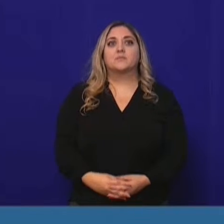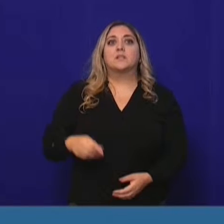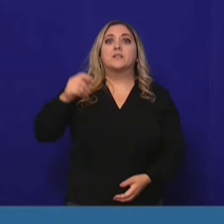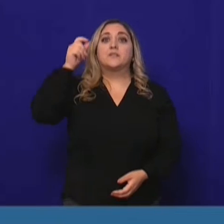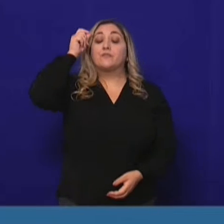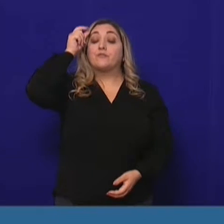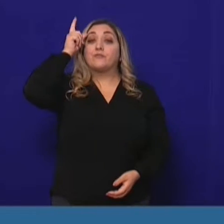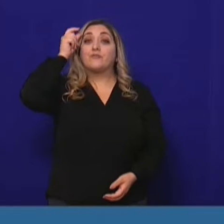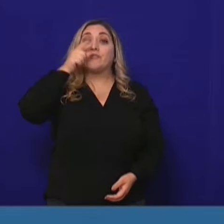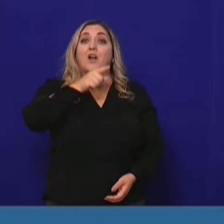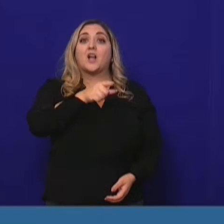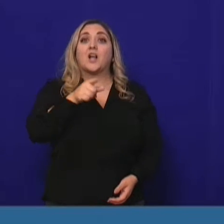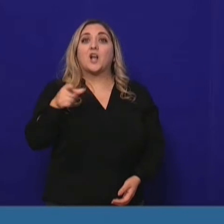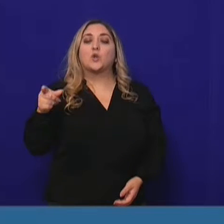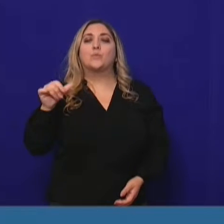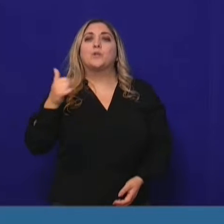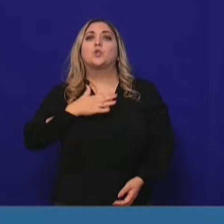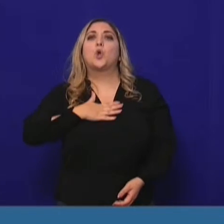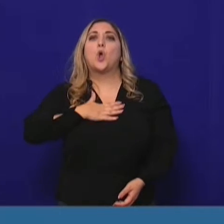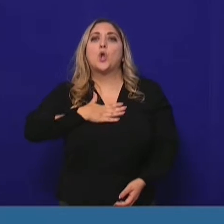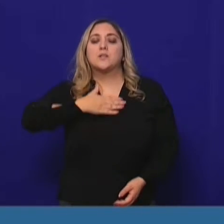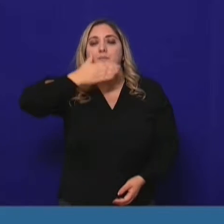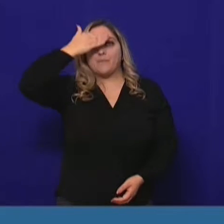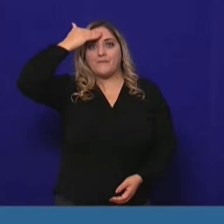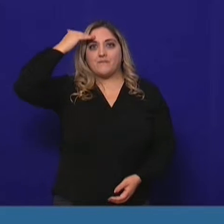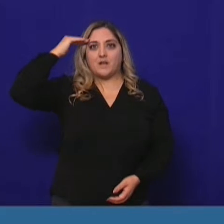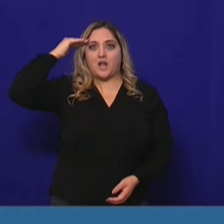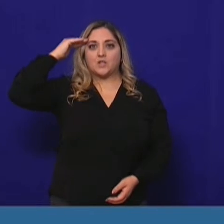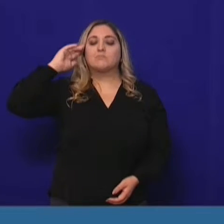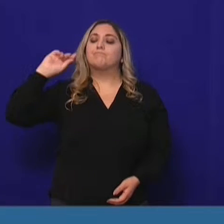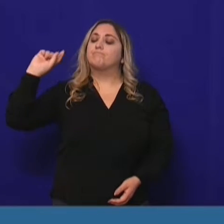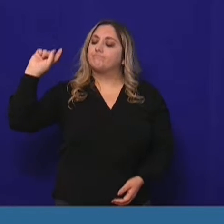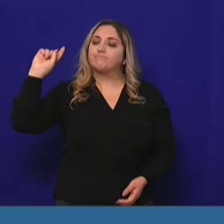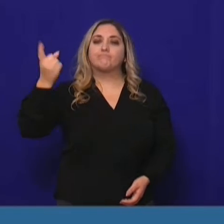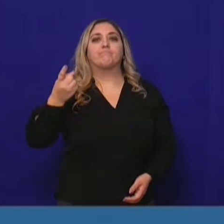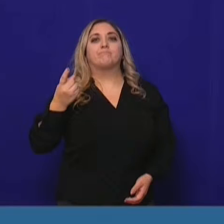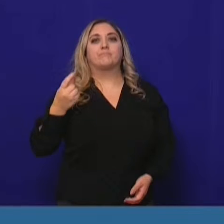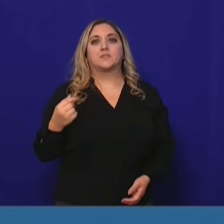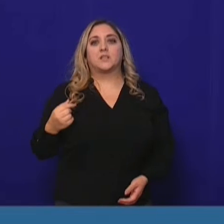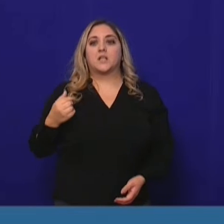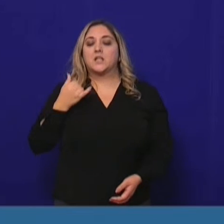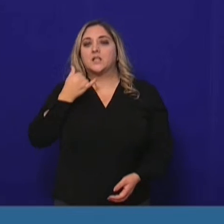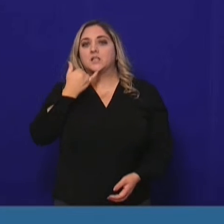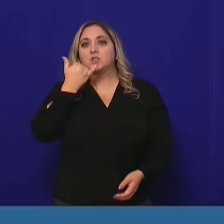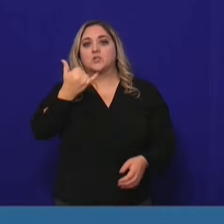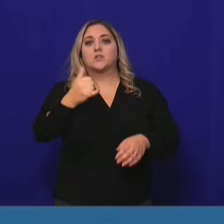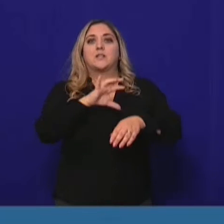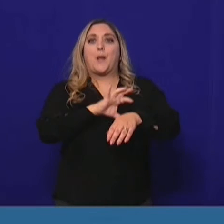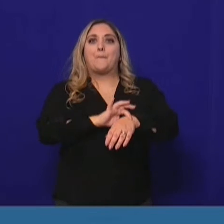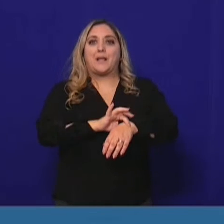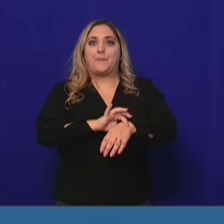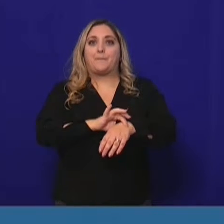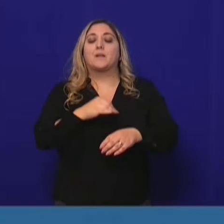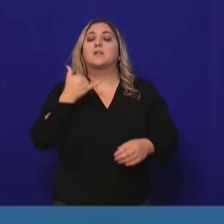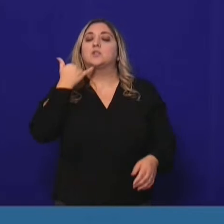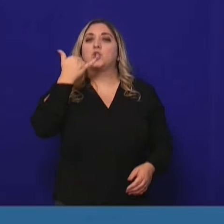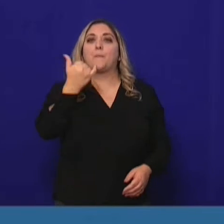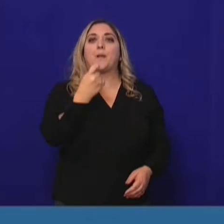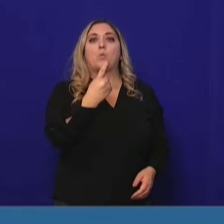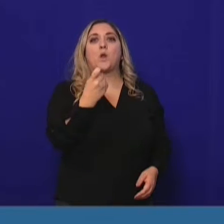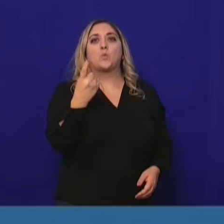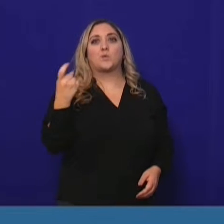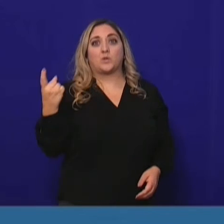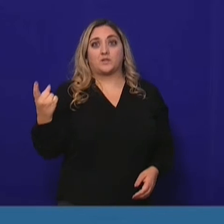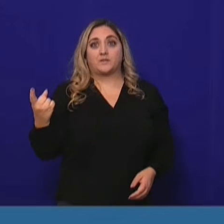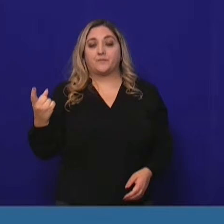Fakkarkom li jekk tiżviluppaw xi sintomi mill-ewwel kellmu li t-tabib tagħkom jew inkella ċemplulna fuq